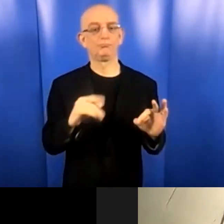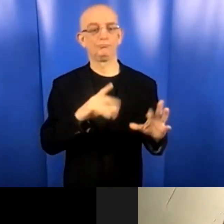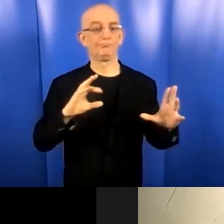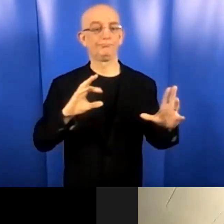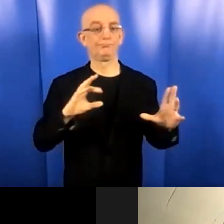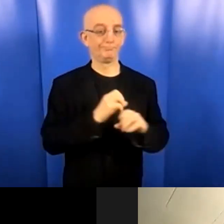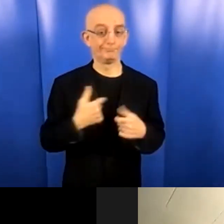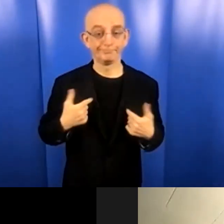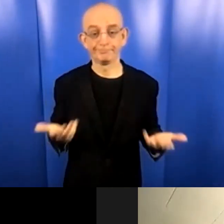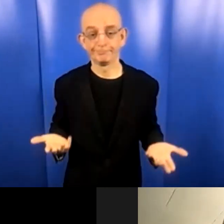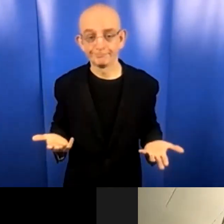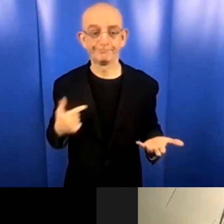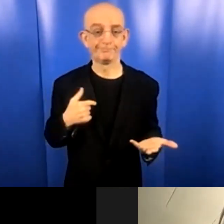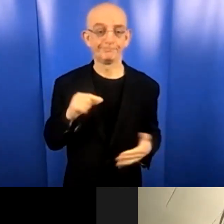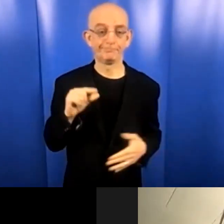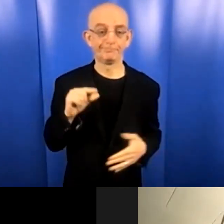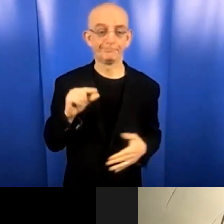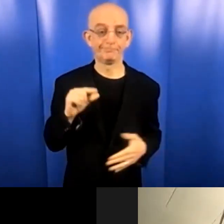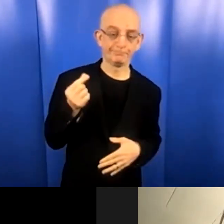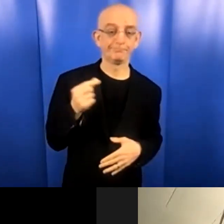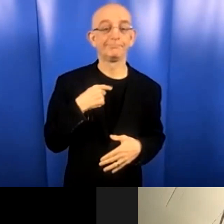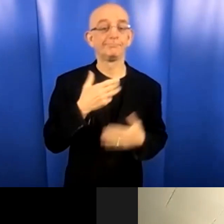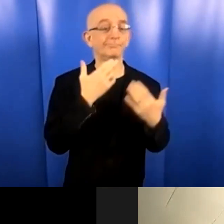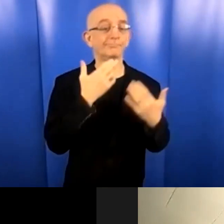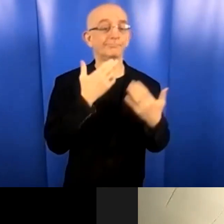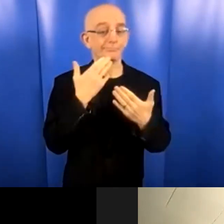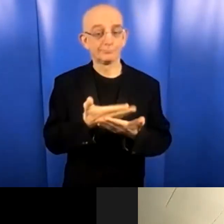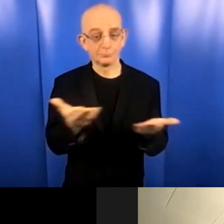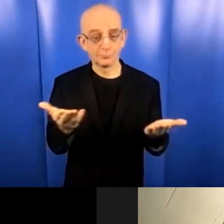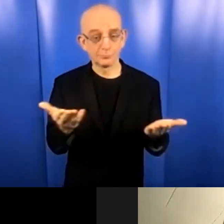to say thank you. First of all, thank you to the IDDC